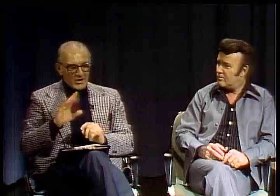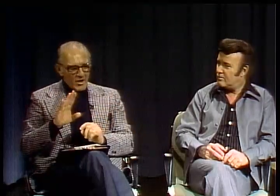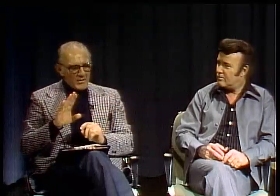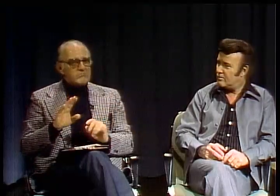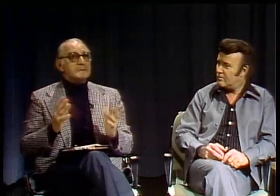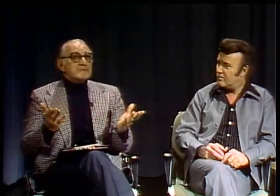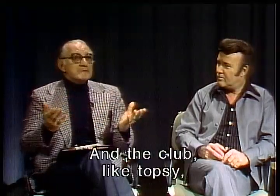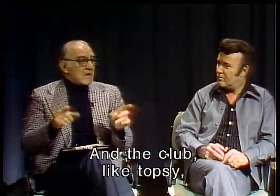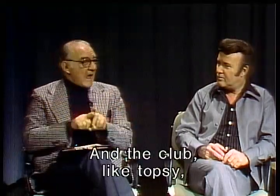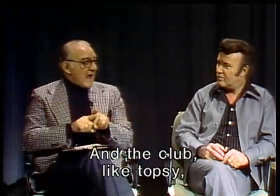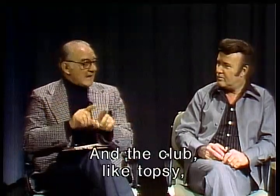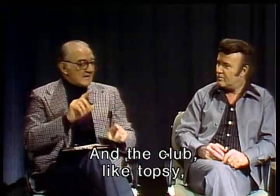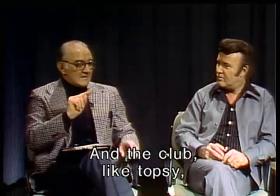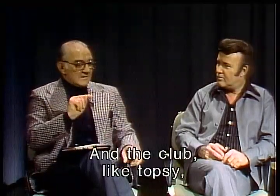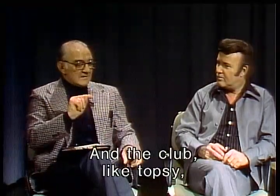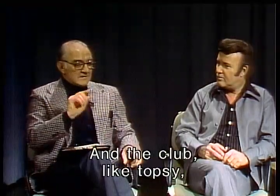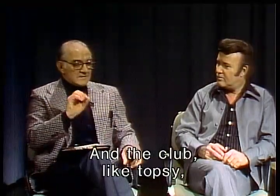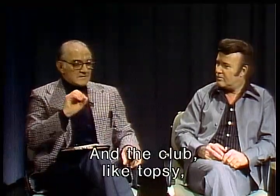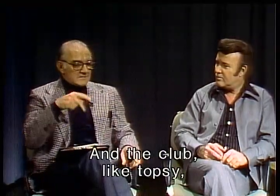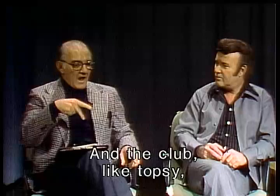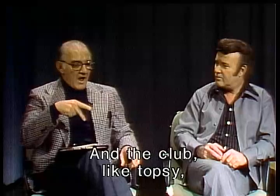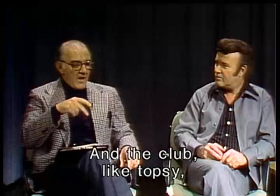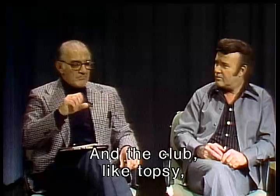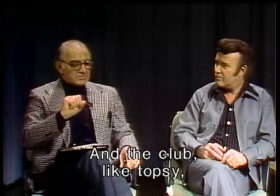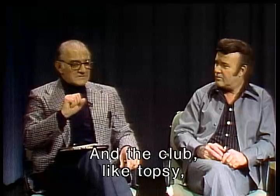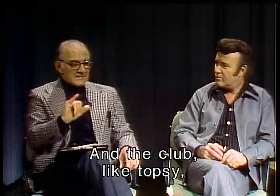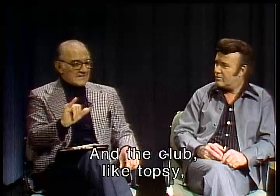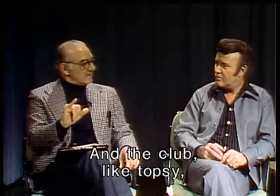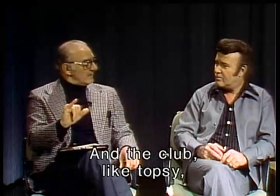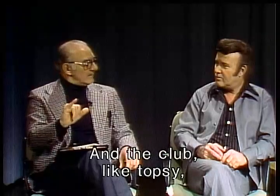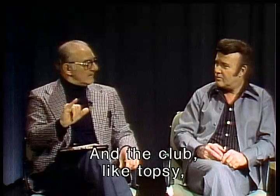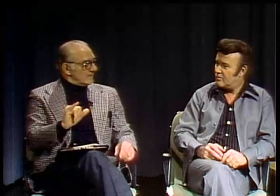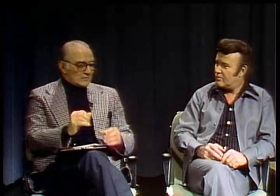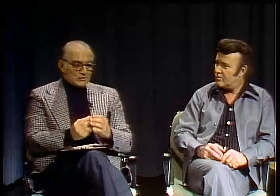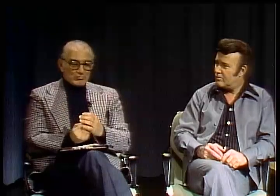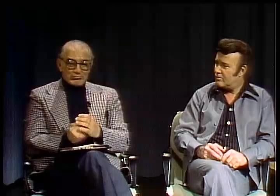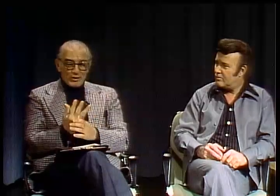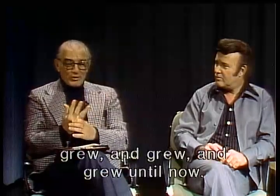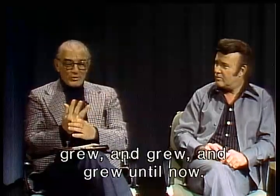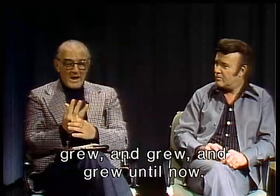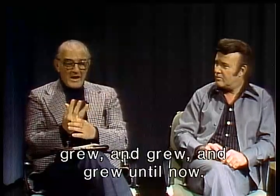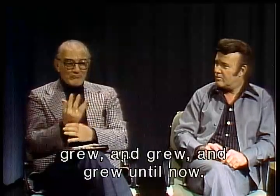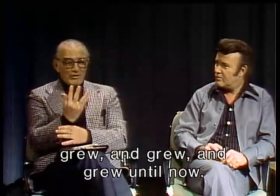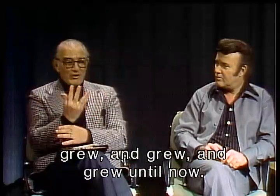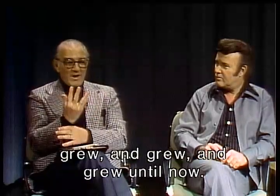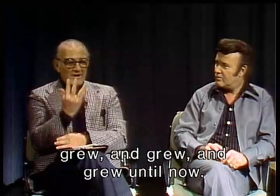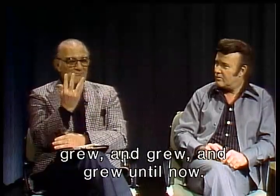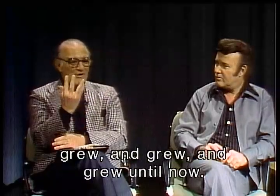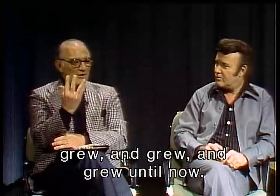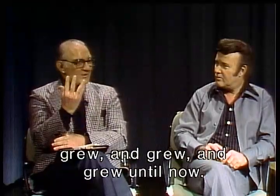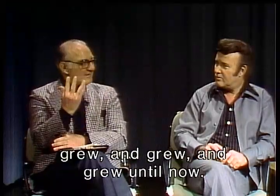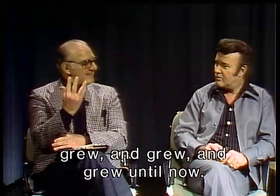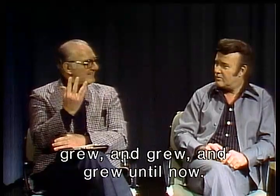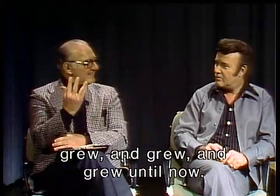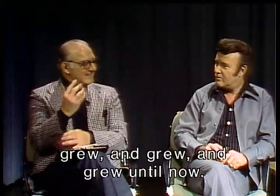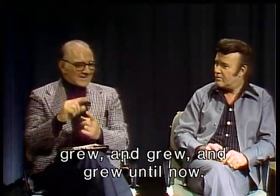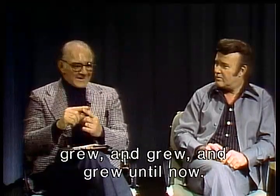club, like Topsy, grew and grew and grew. Till